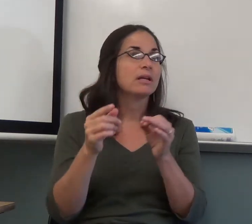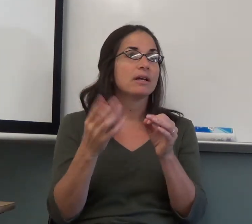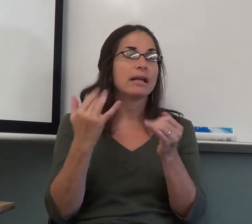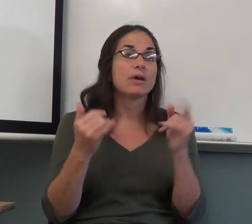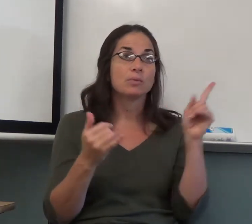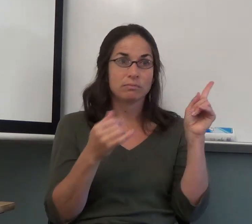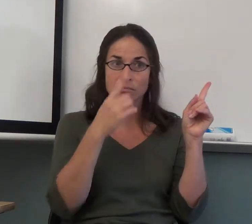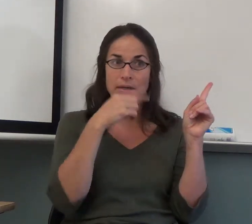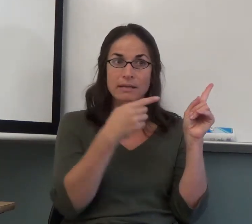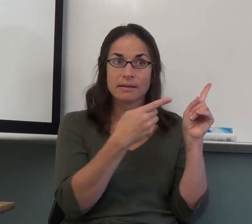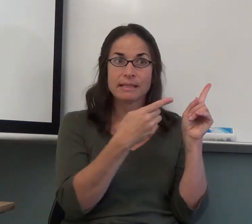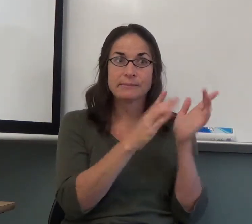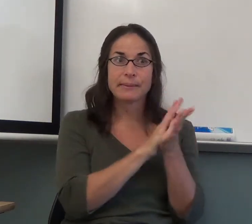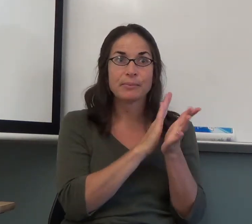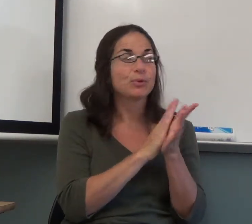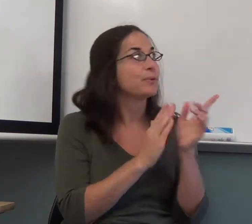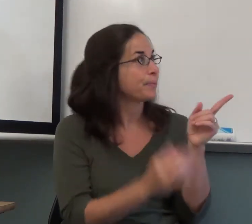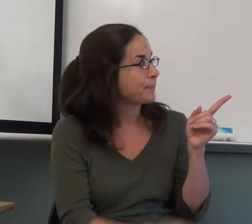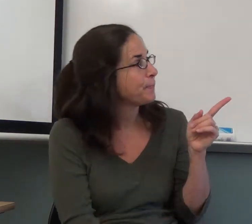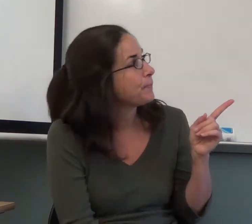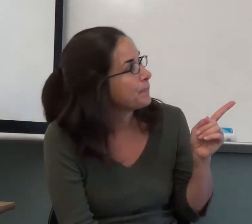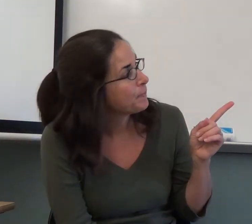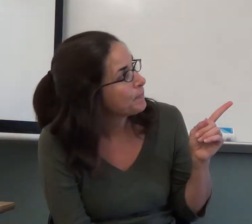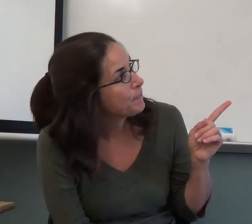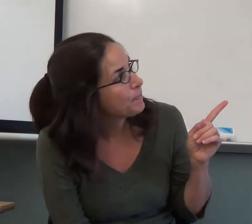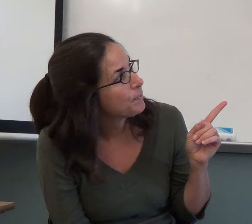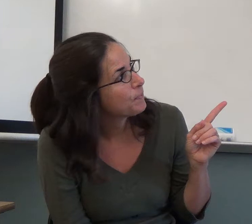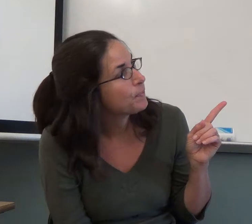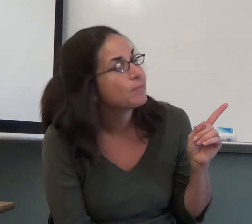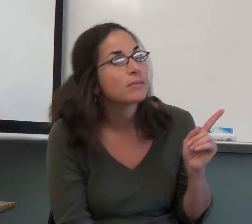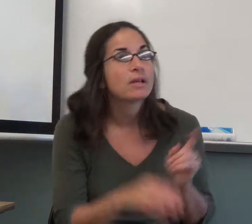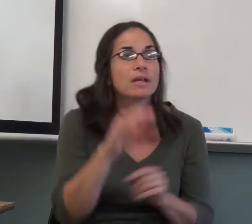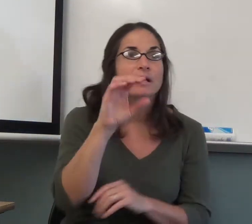out. It says, subordinating conjunctions,